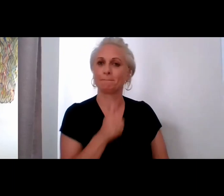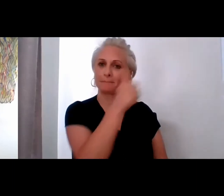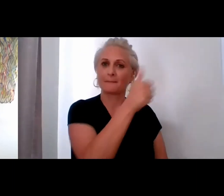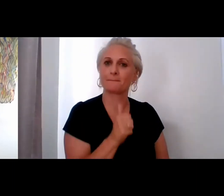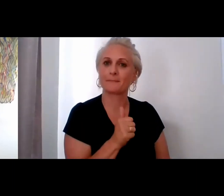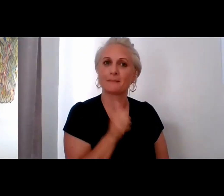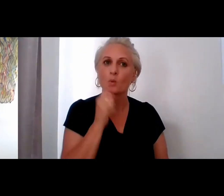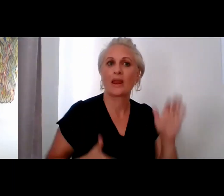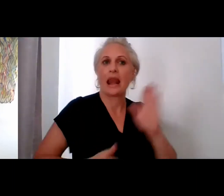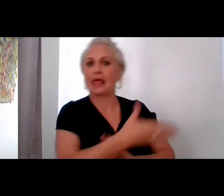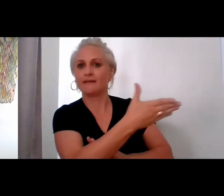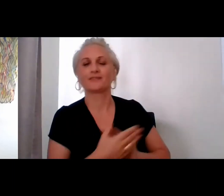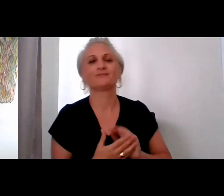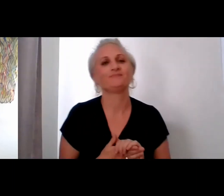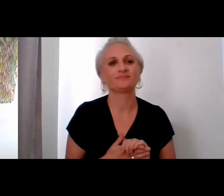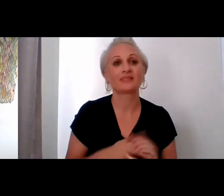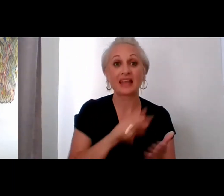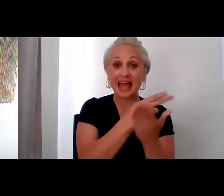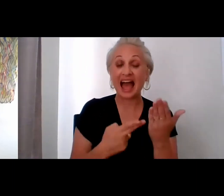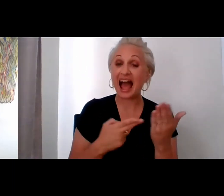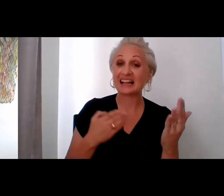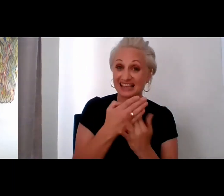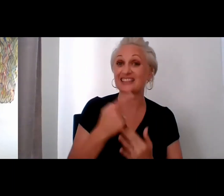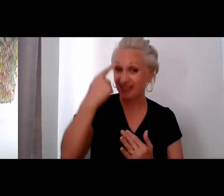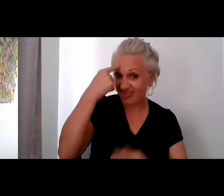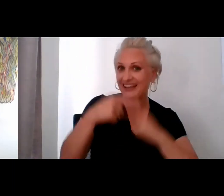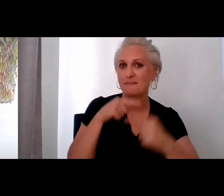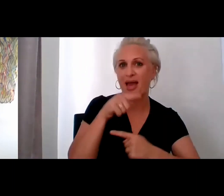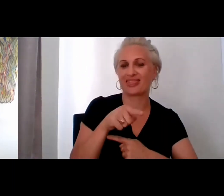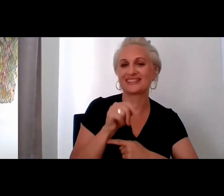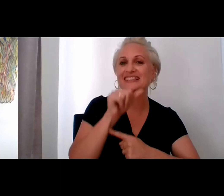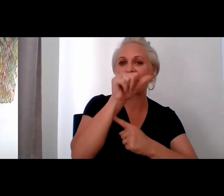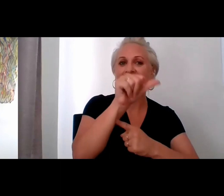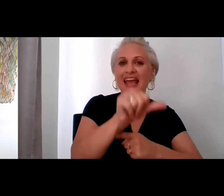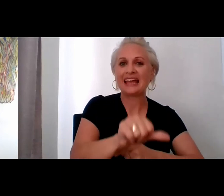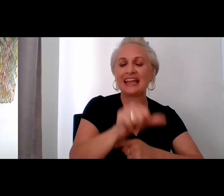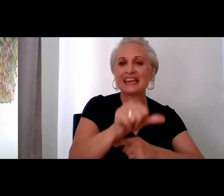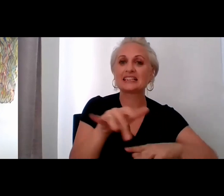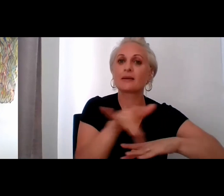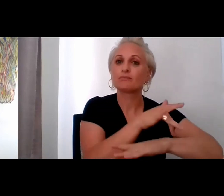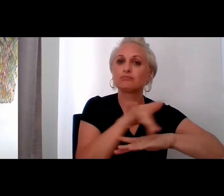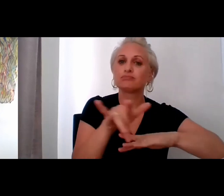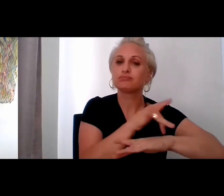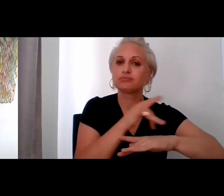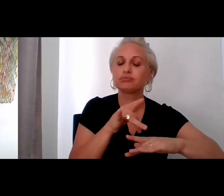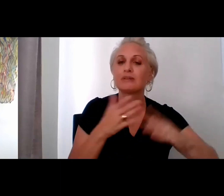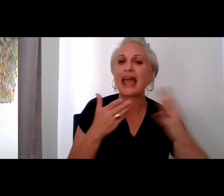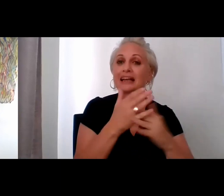Arts Access is thinking of doing something like this at its next Te Pūtanga Toi Arts Access